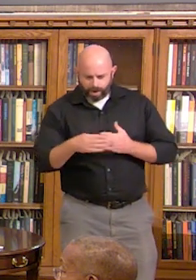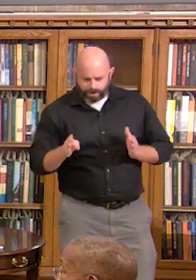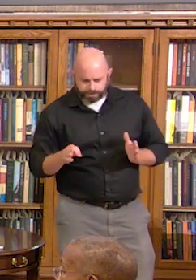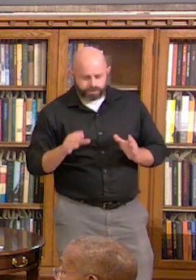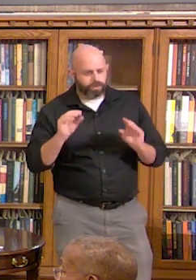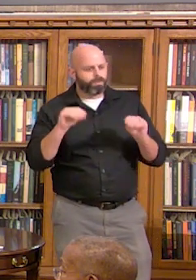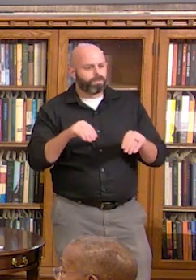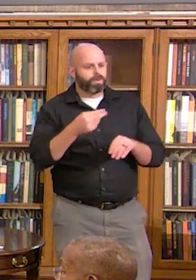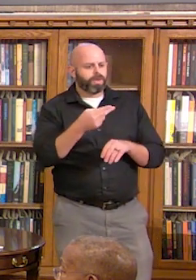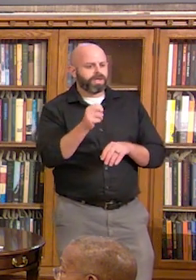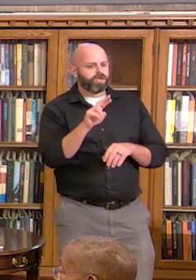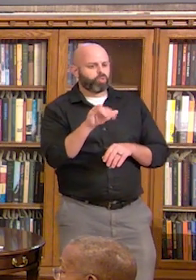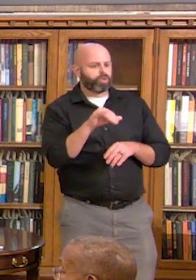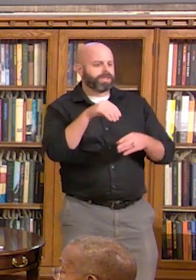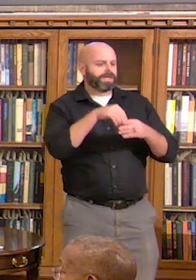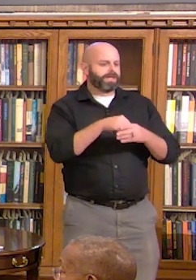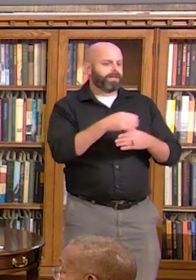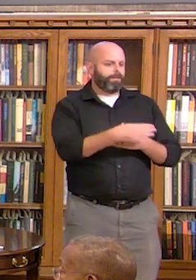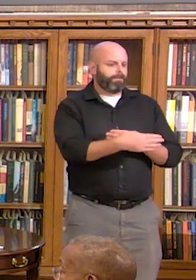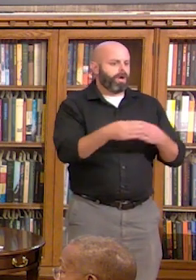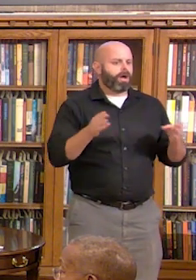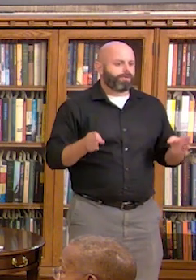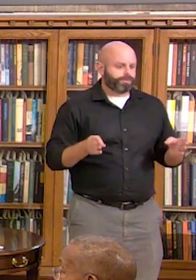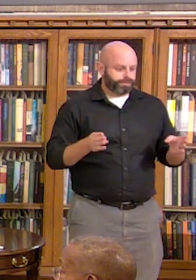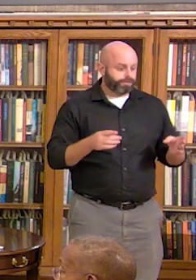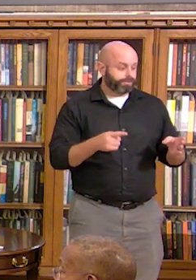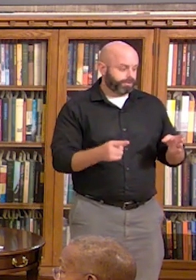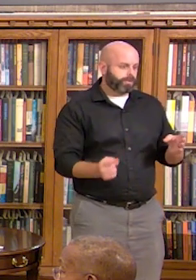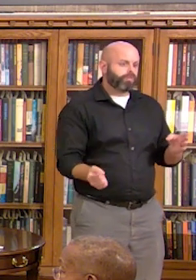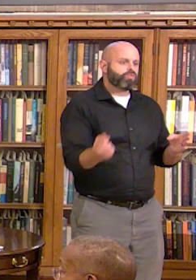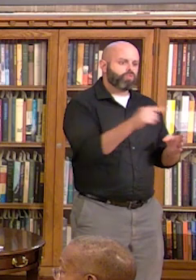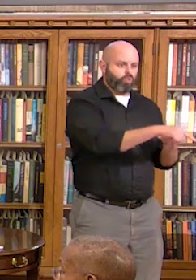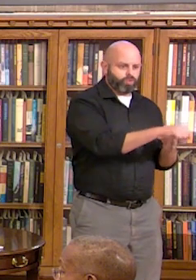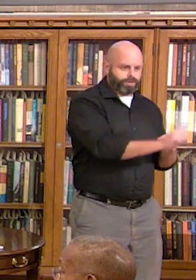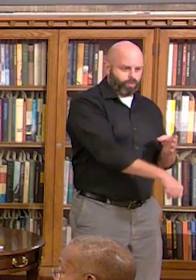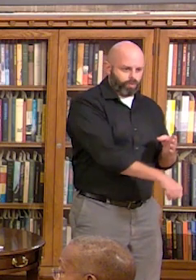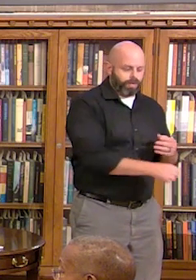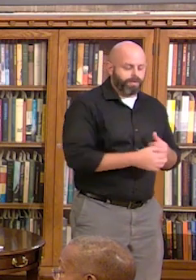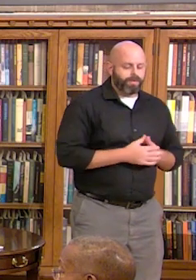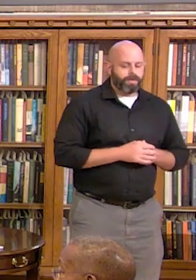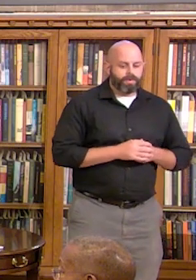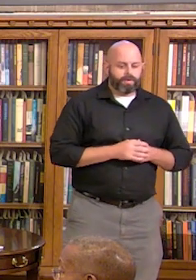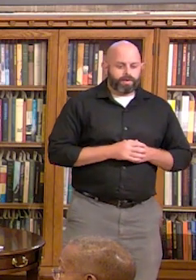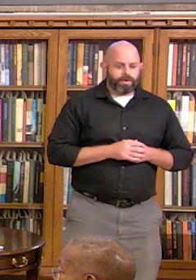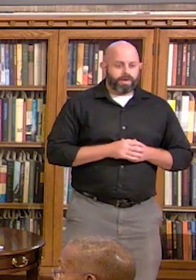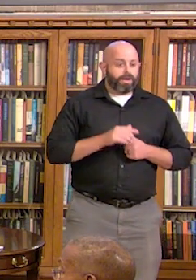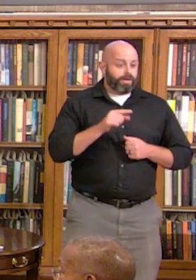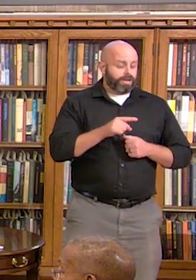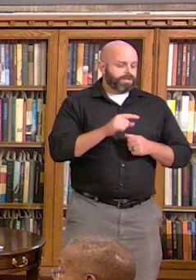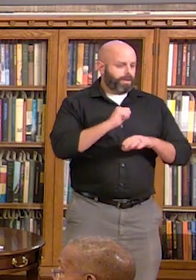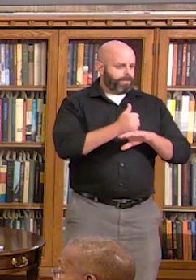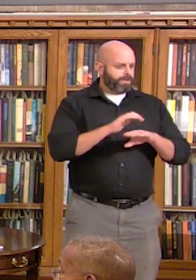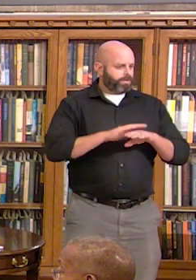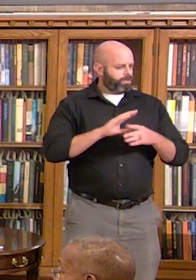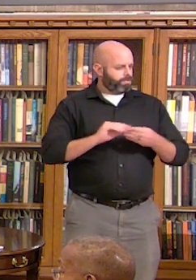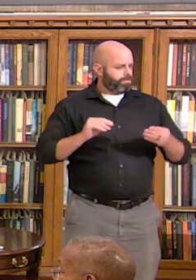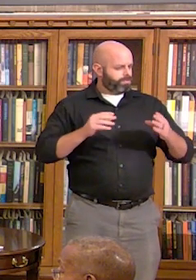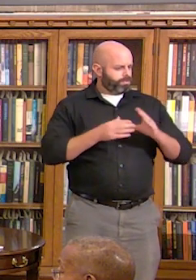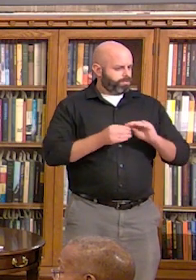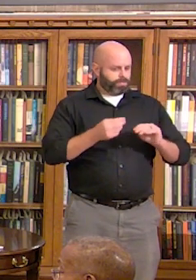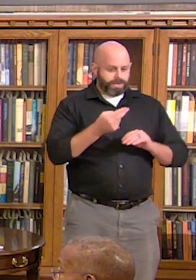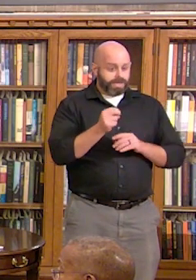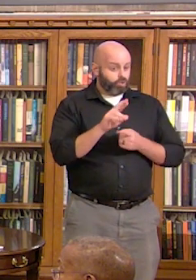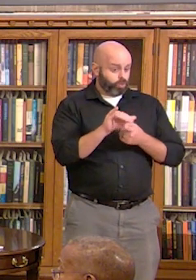the box and he he goes now this is based on the narrative so Henry is a a